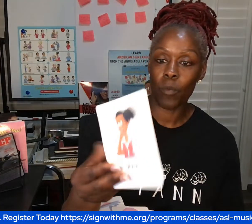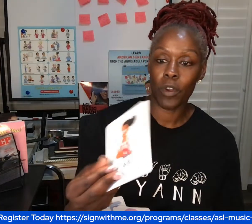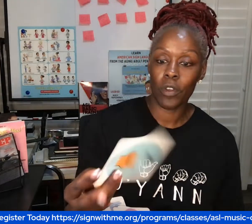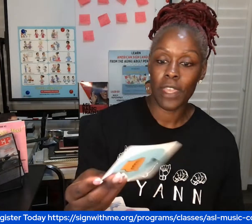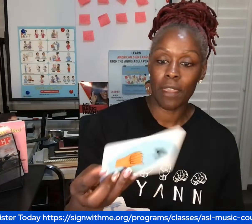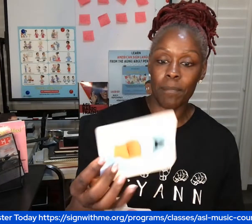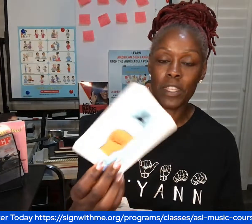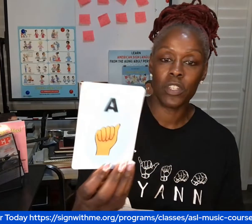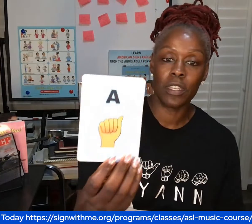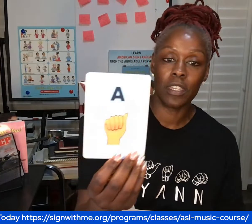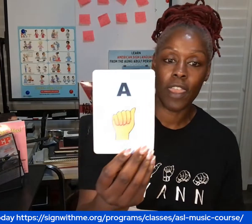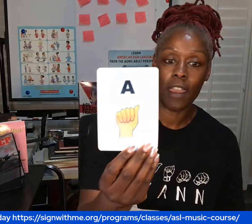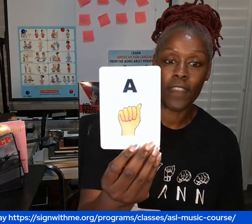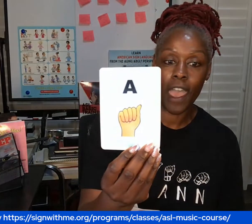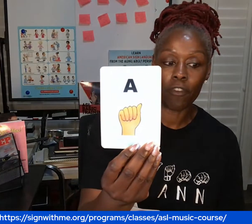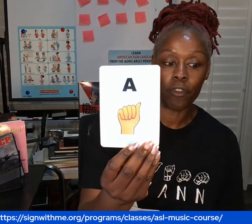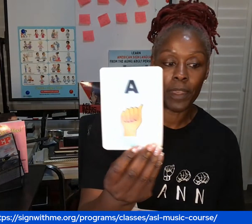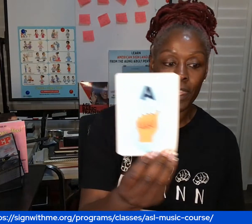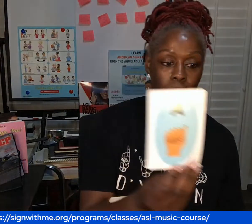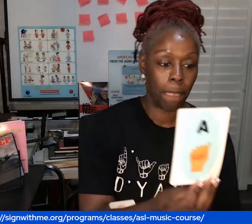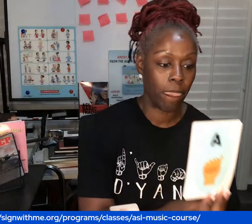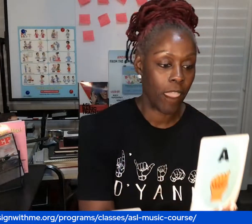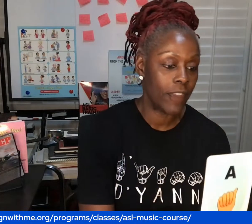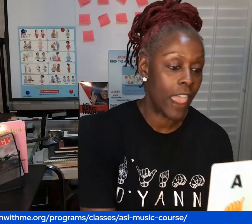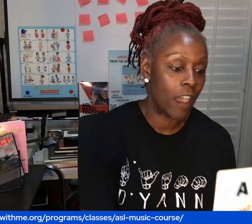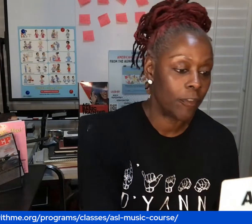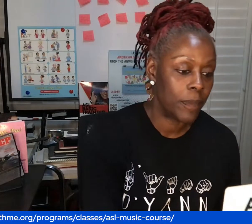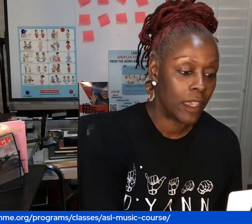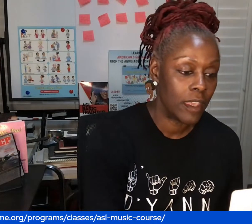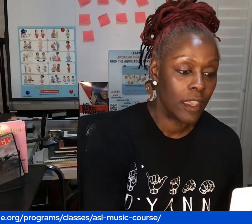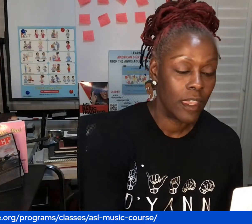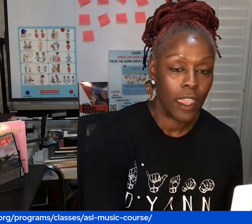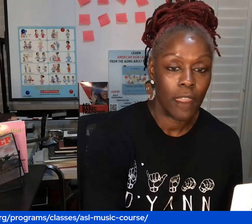word, like I mentioned, and you have the alphabet. You have the alphabet,